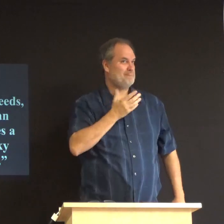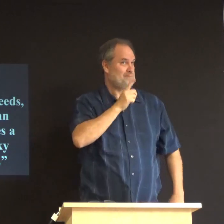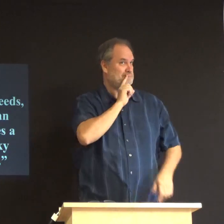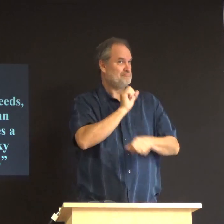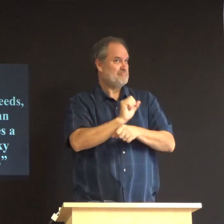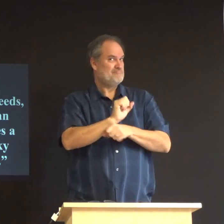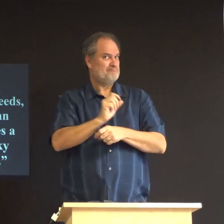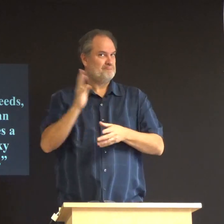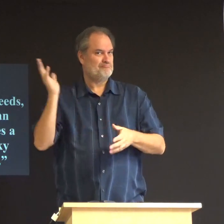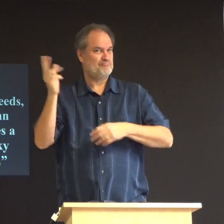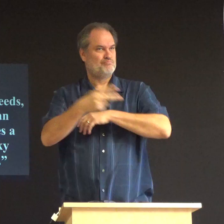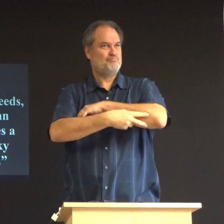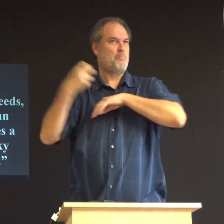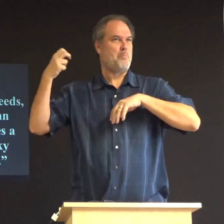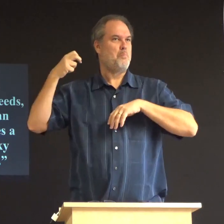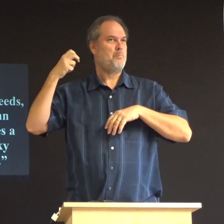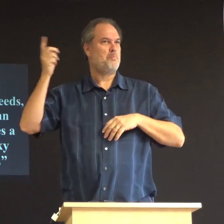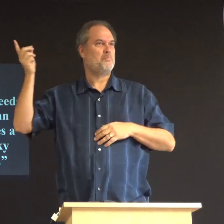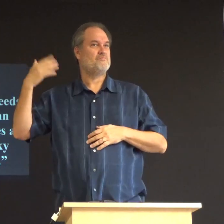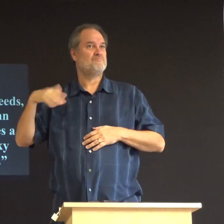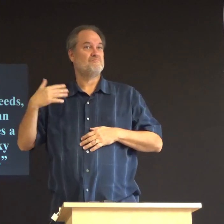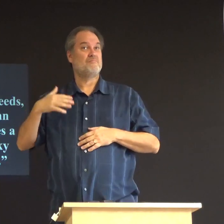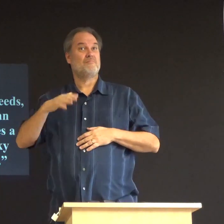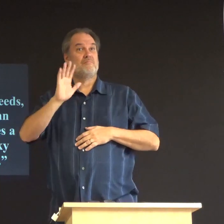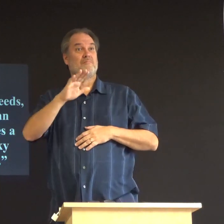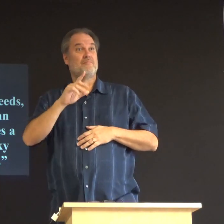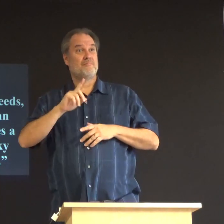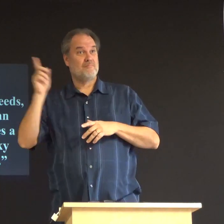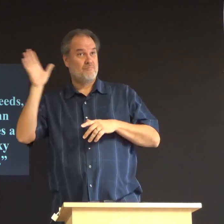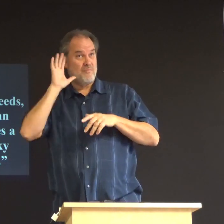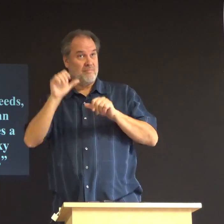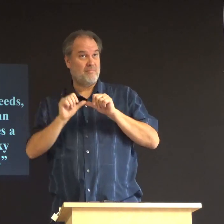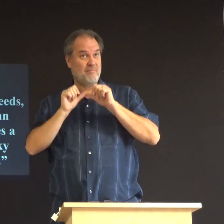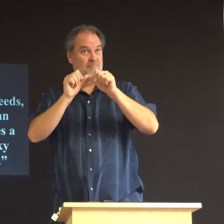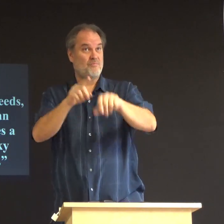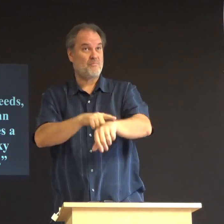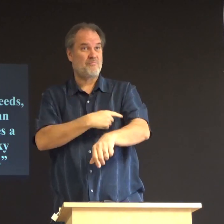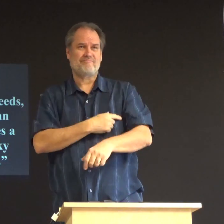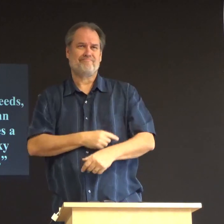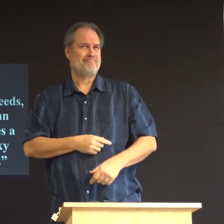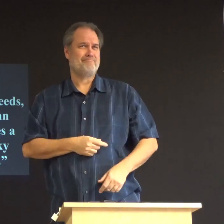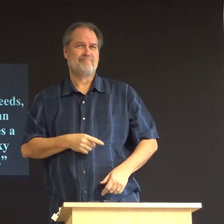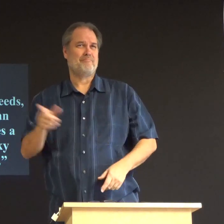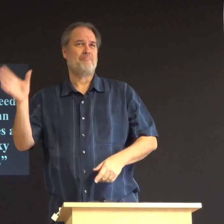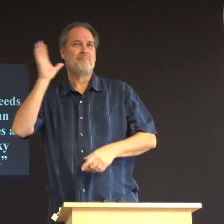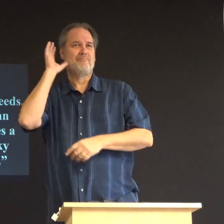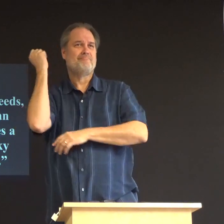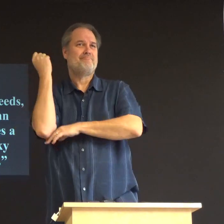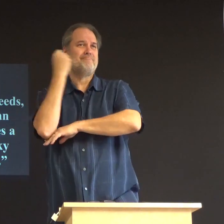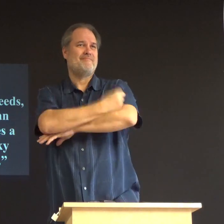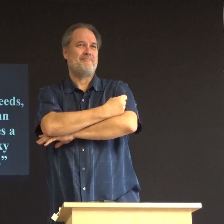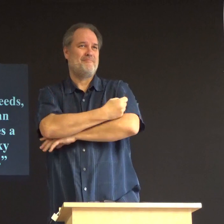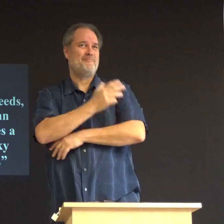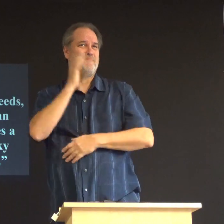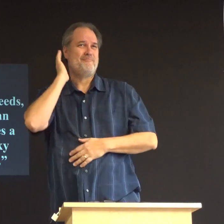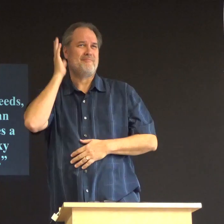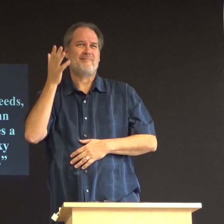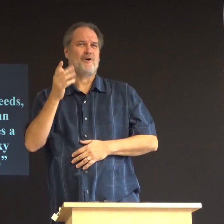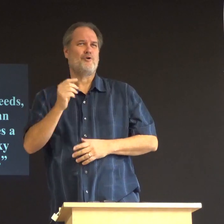It's a thing that has happened. It stole the church's responsibility. It won't last long. Eventually it will